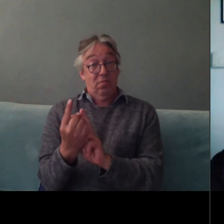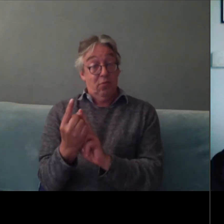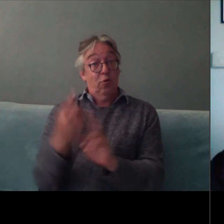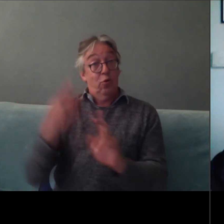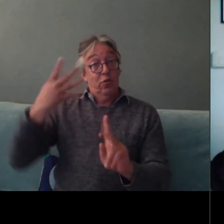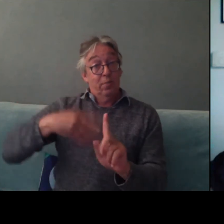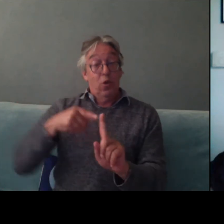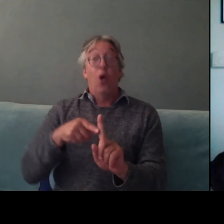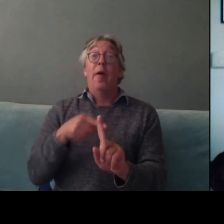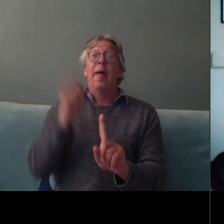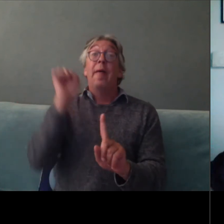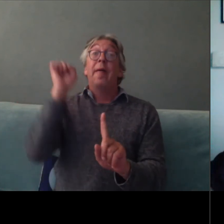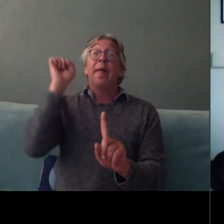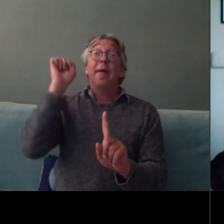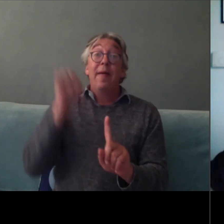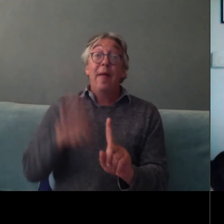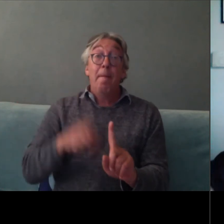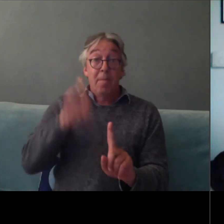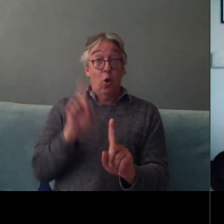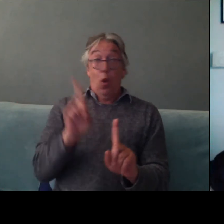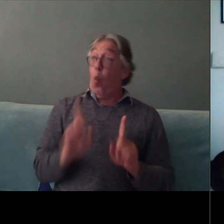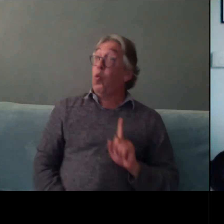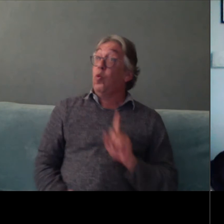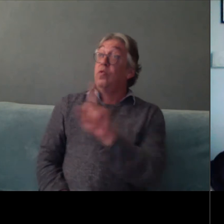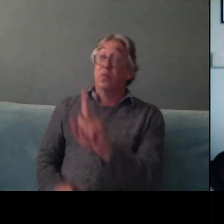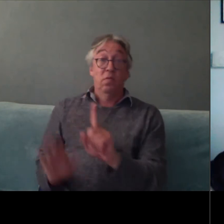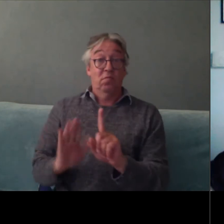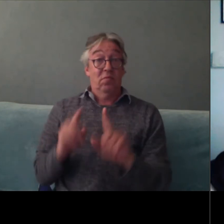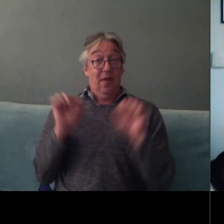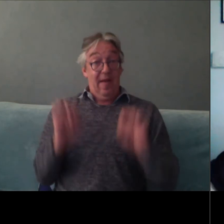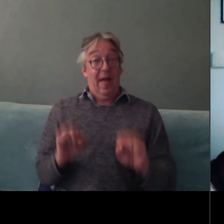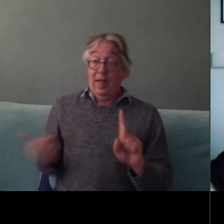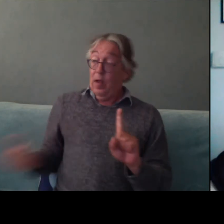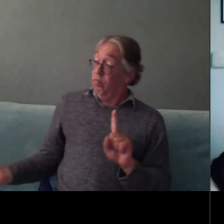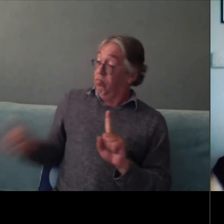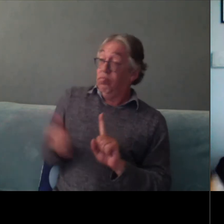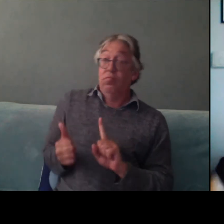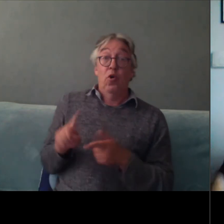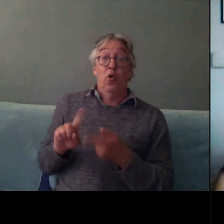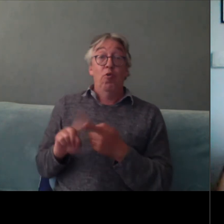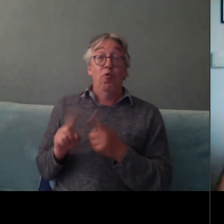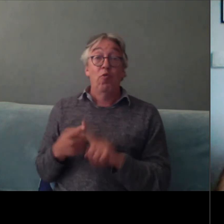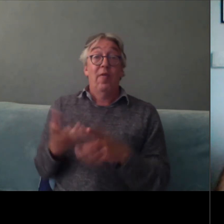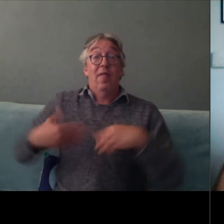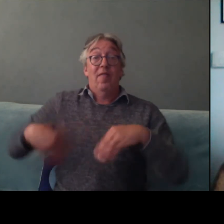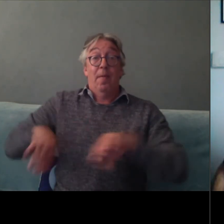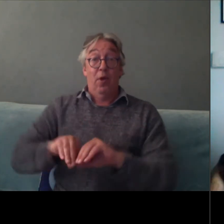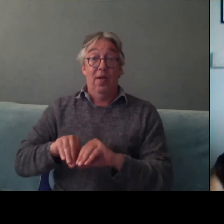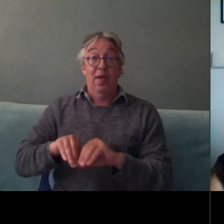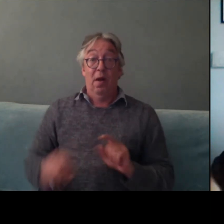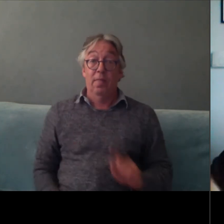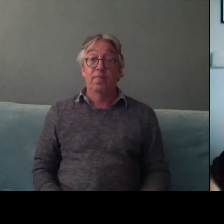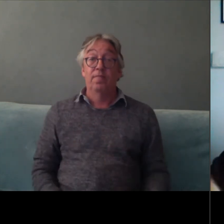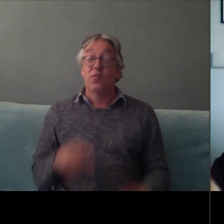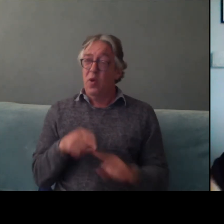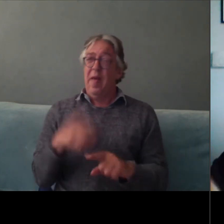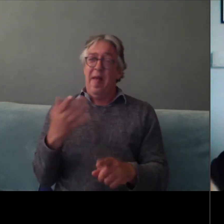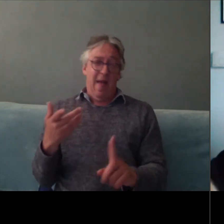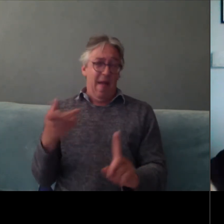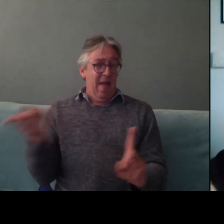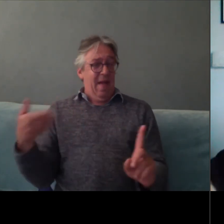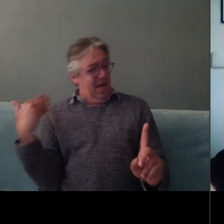family so that a holistic assessment, they are given the time and space to fully present the problems